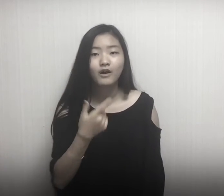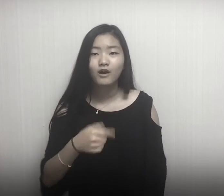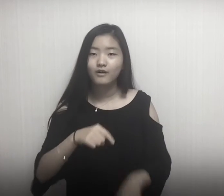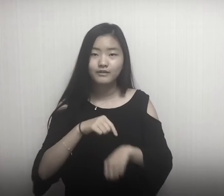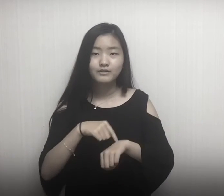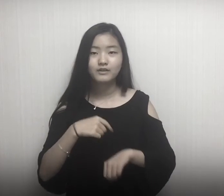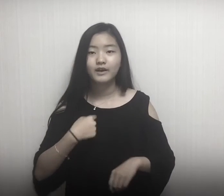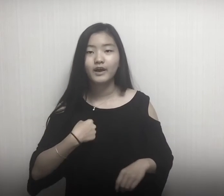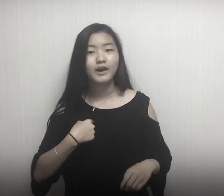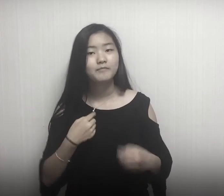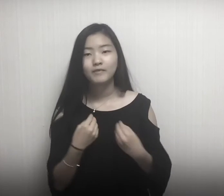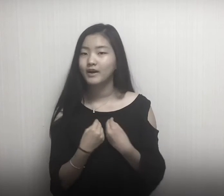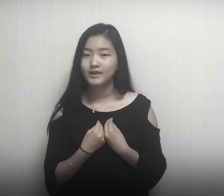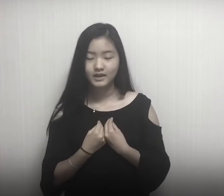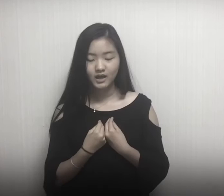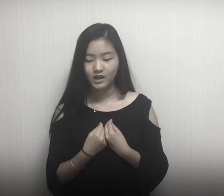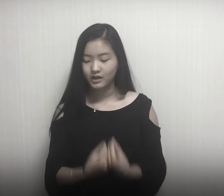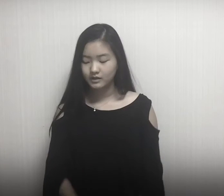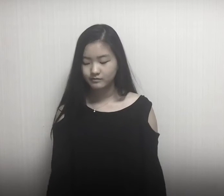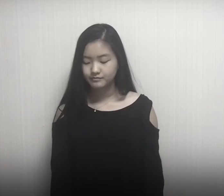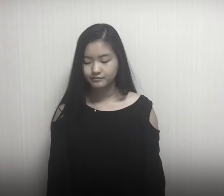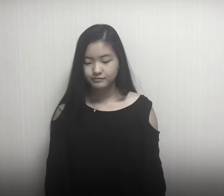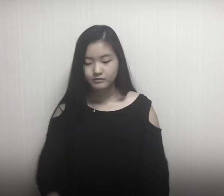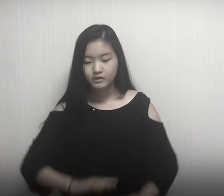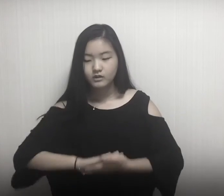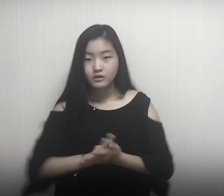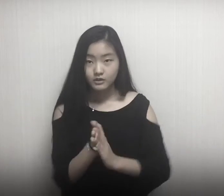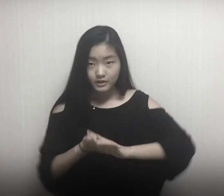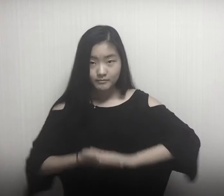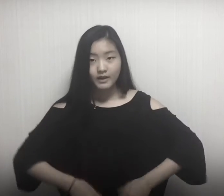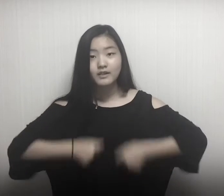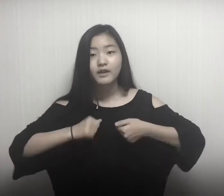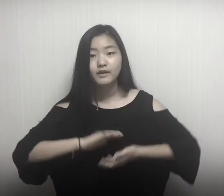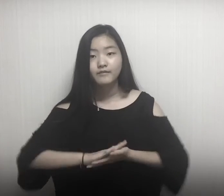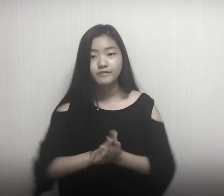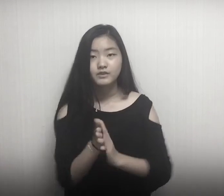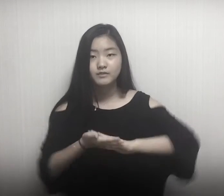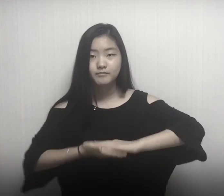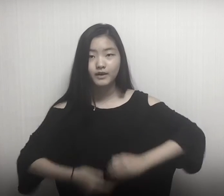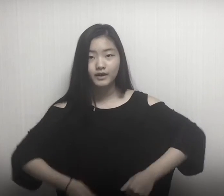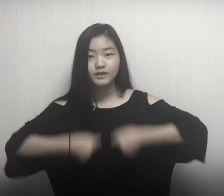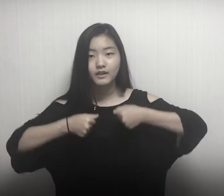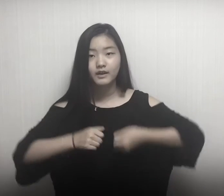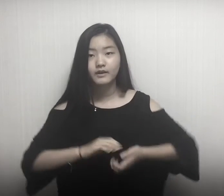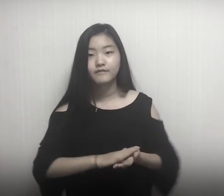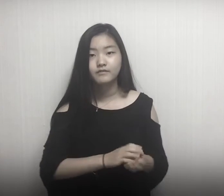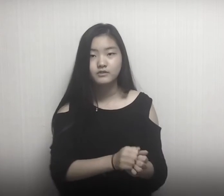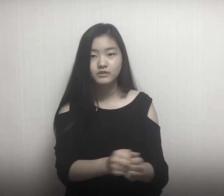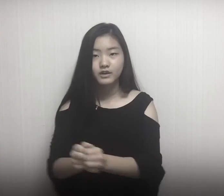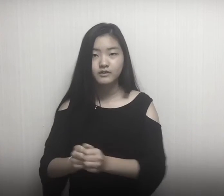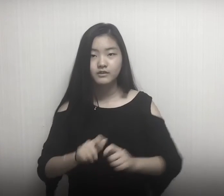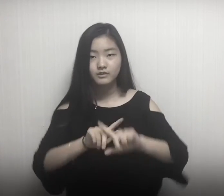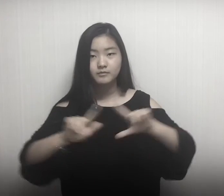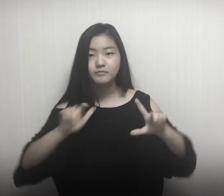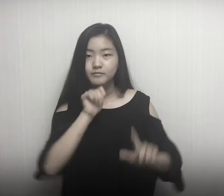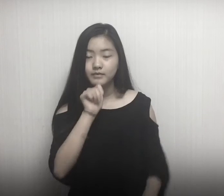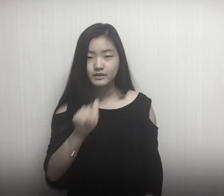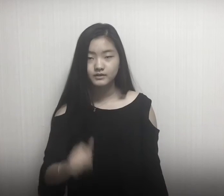all the time I had To get my life, to get my life together But I